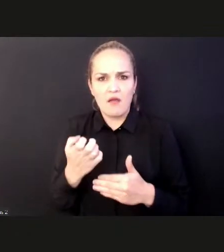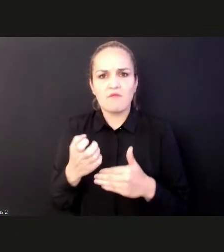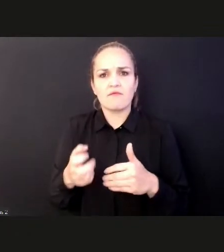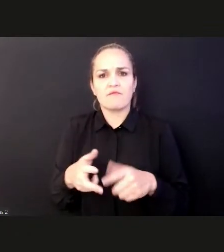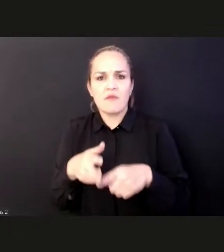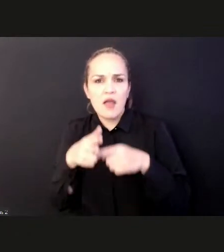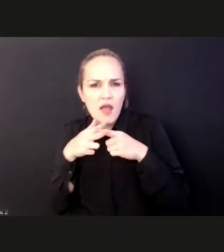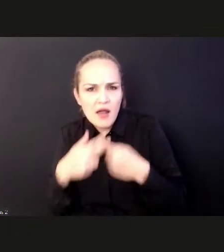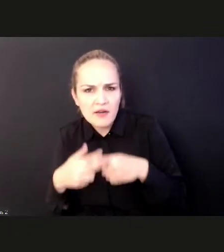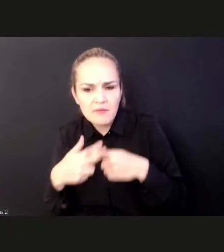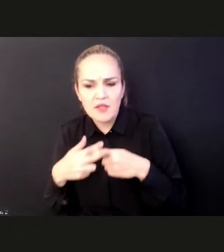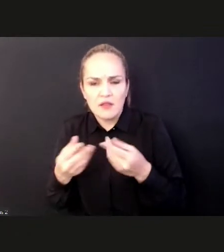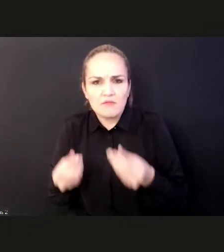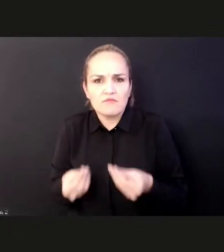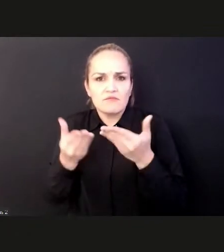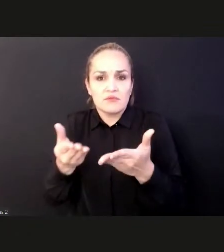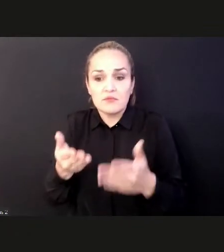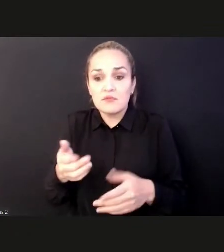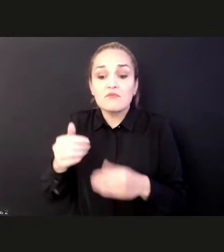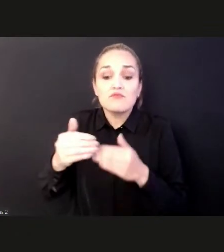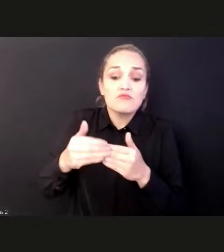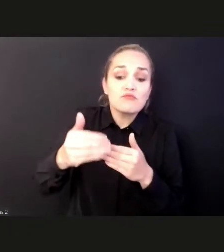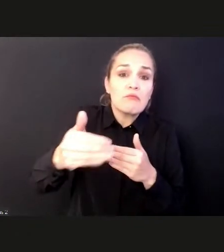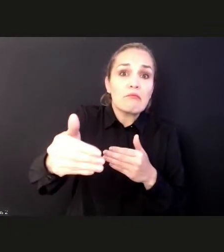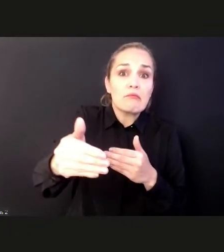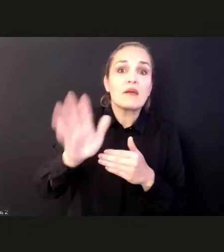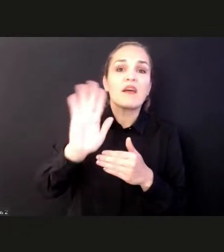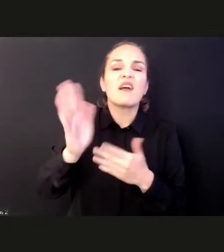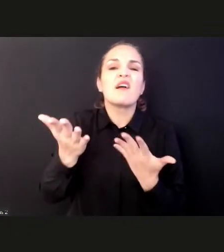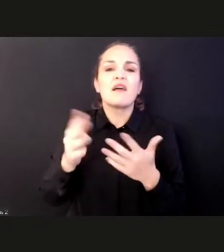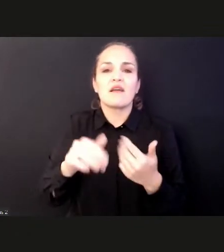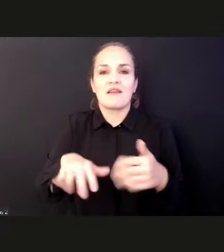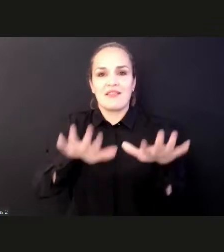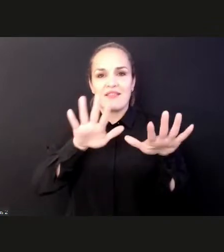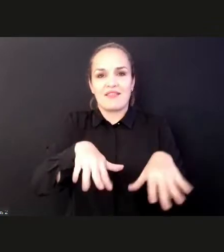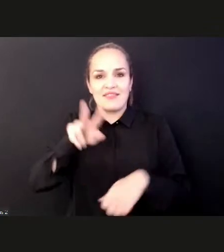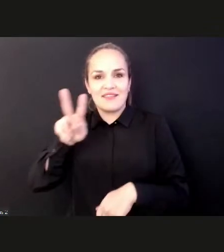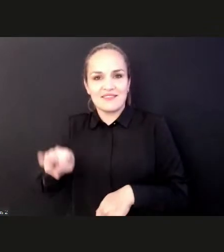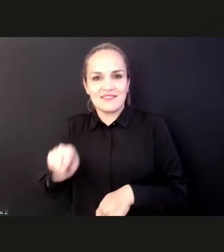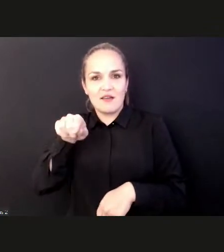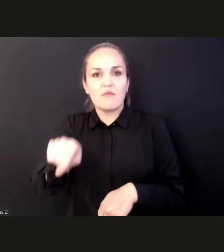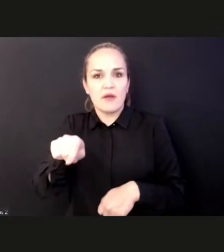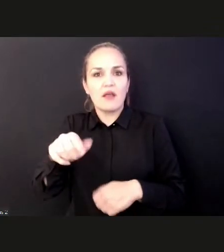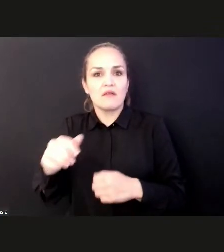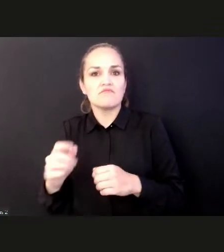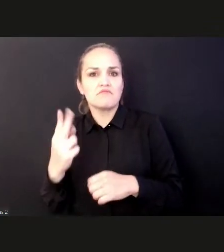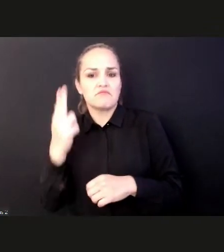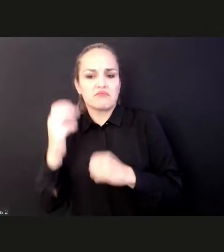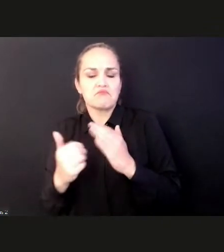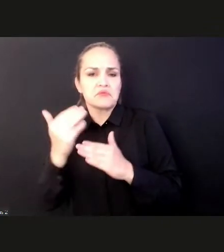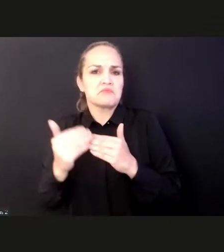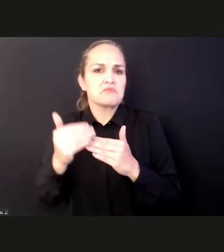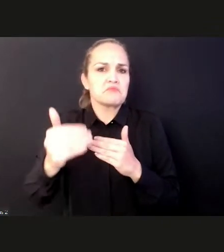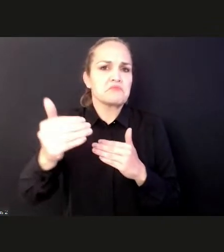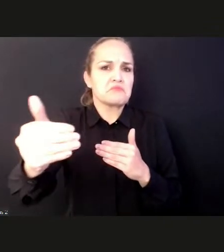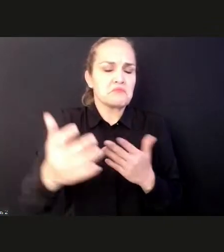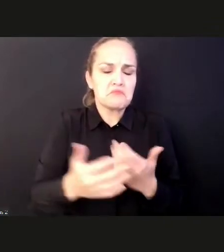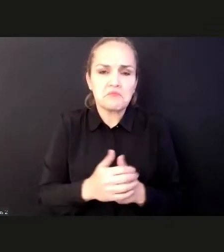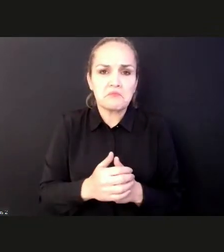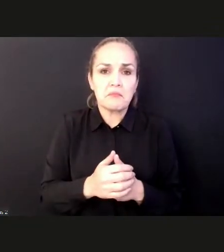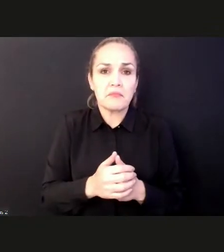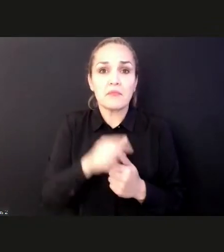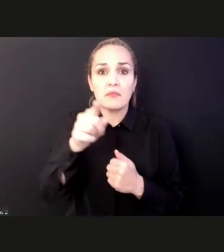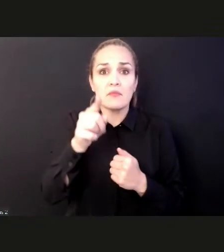this program and hopefully the rollout to many more destinations will be progressing throughout 2022.